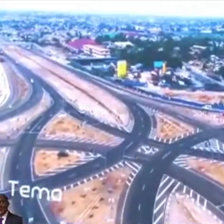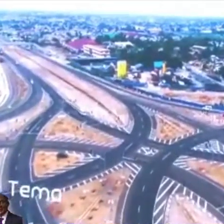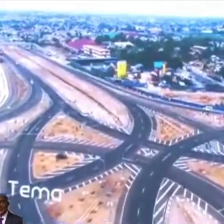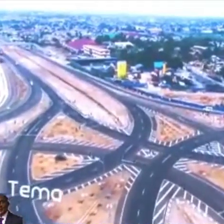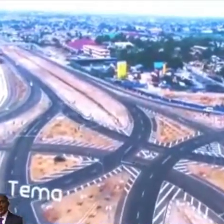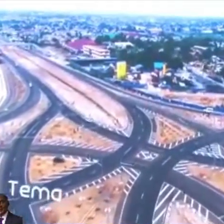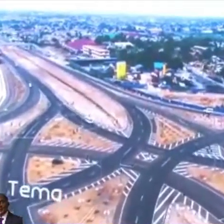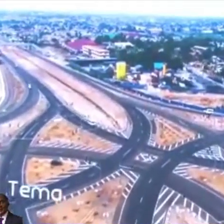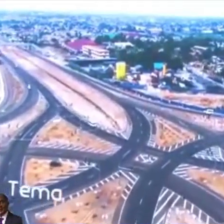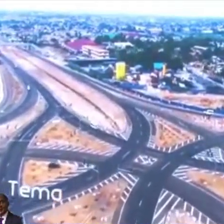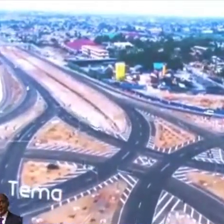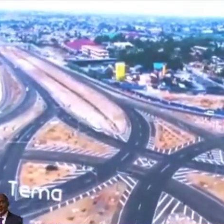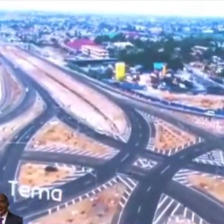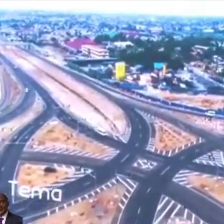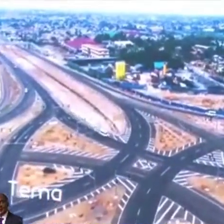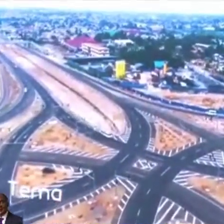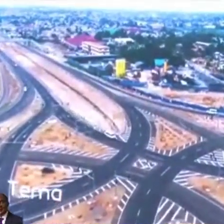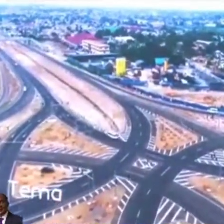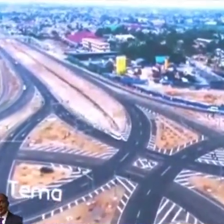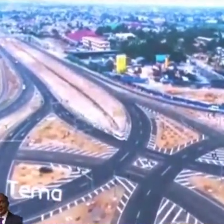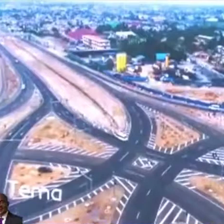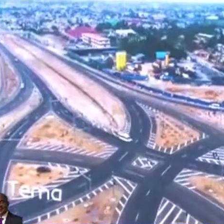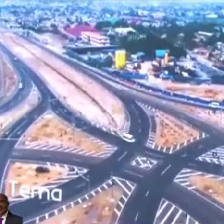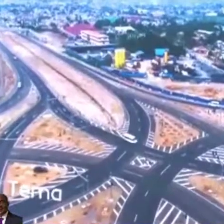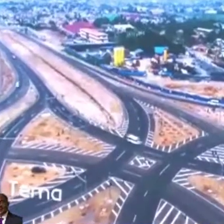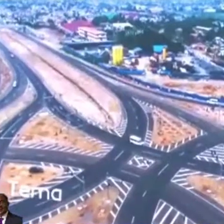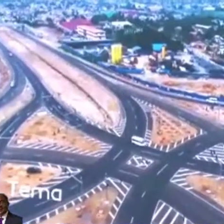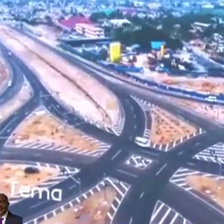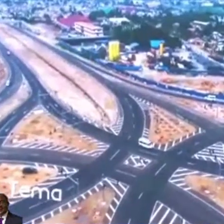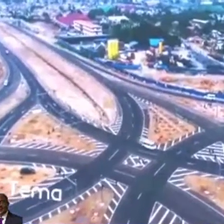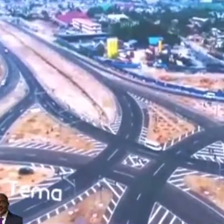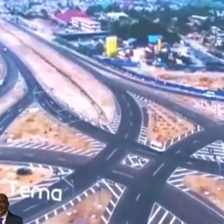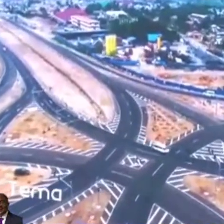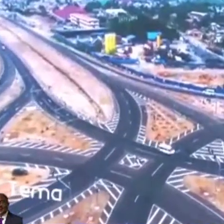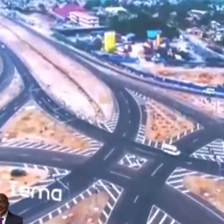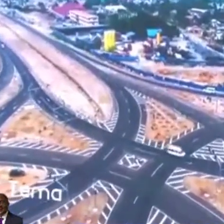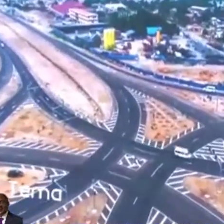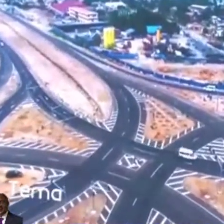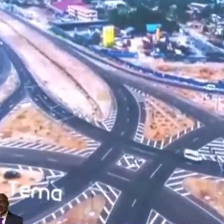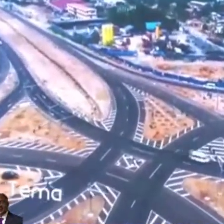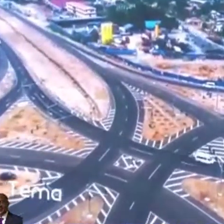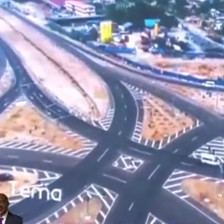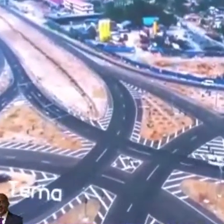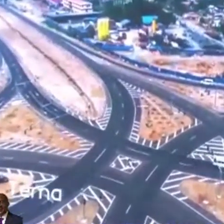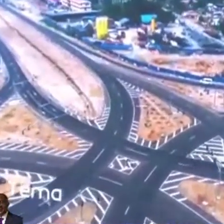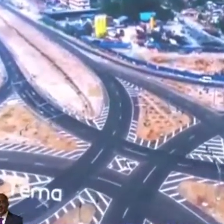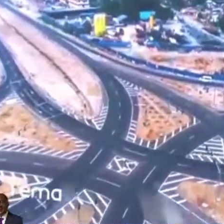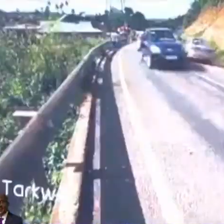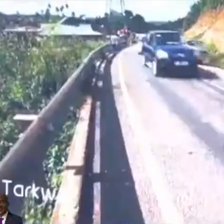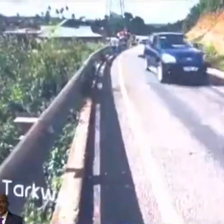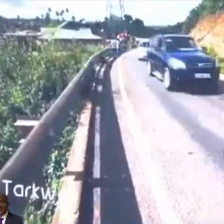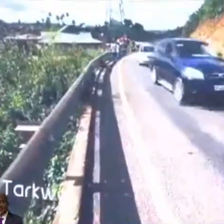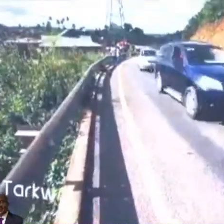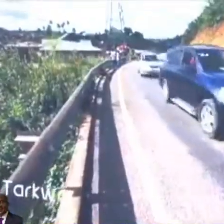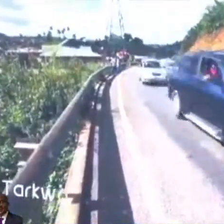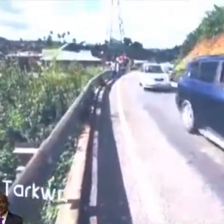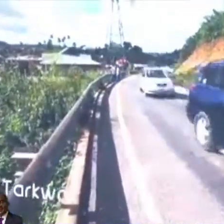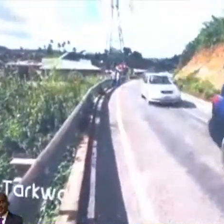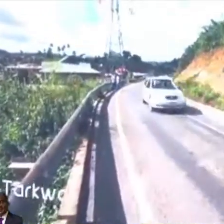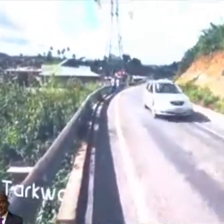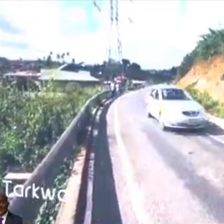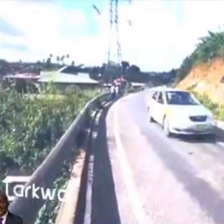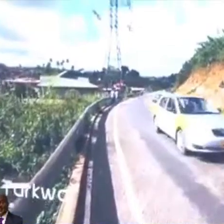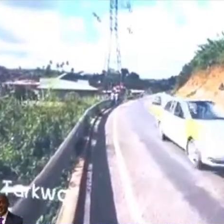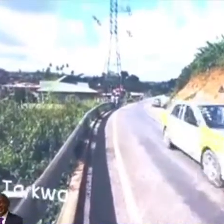economic growth and bring important social benefits. They are of vital importance to a nation's growth. In